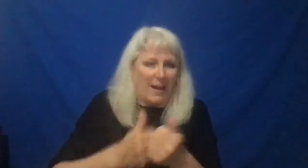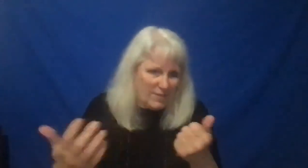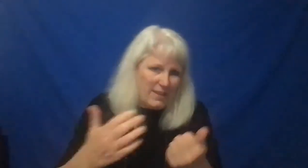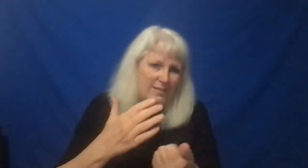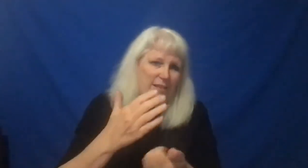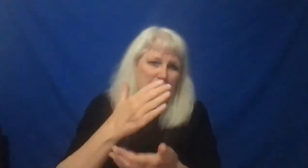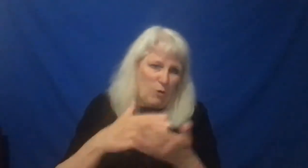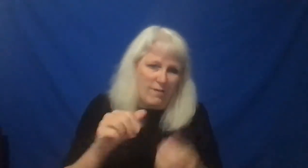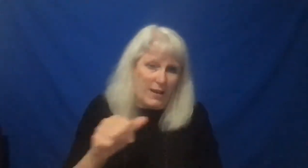I'm being